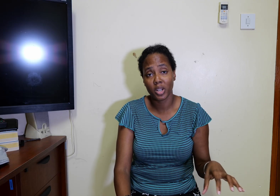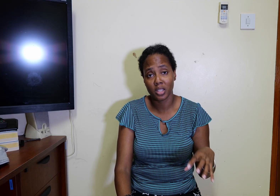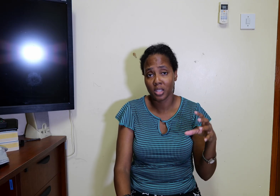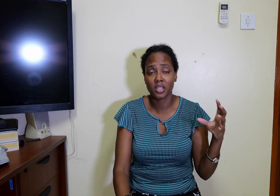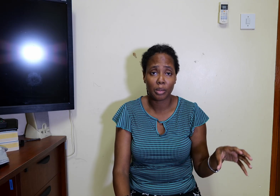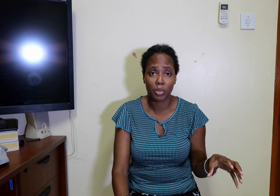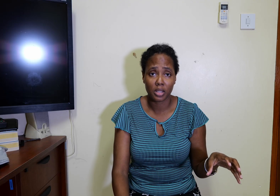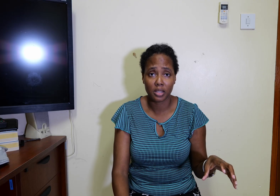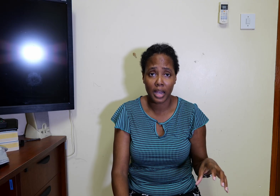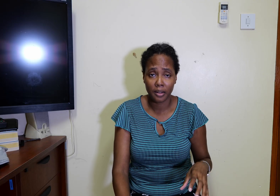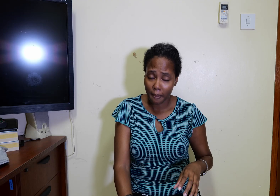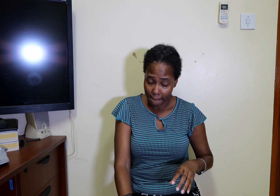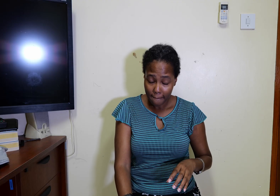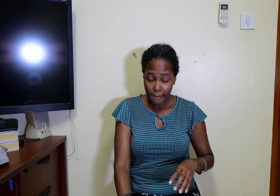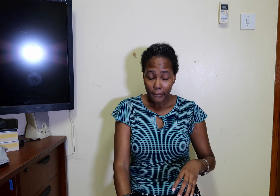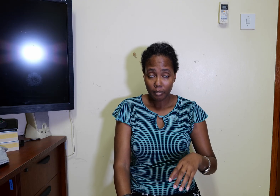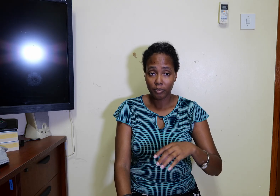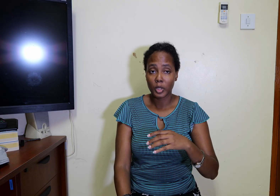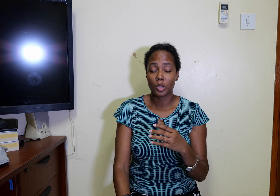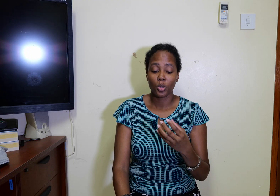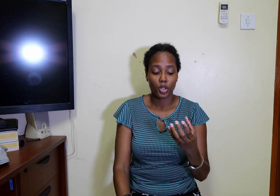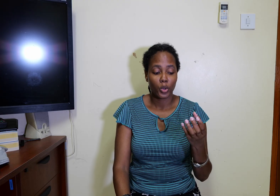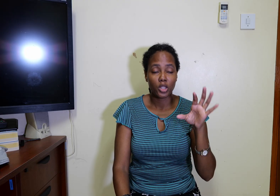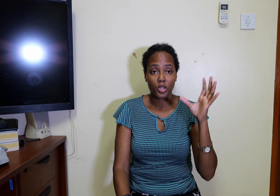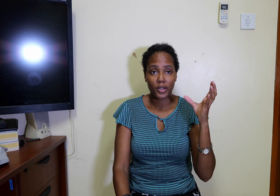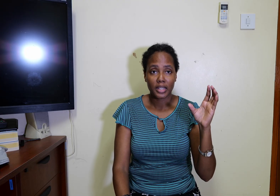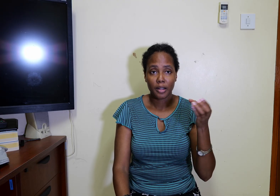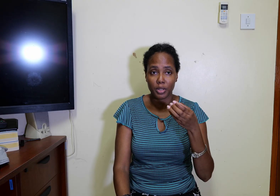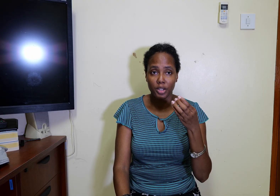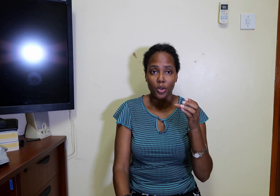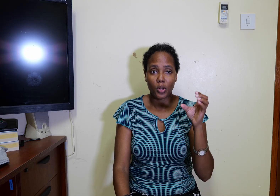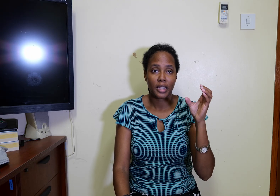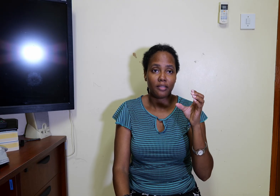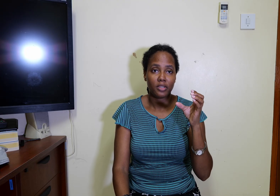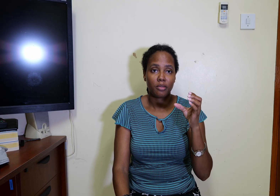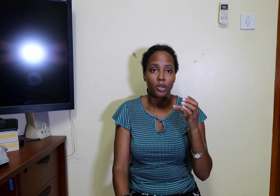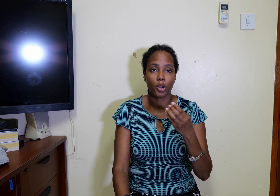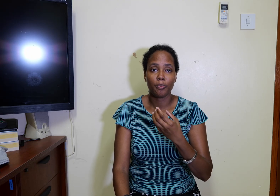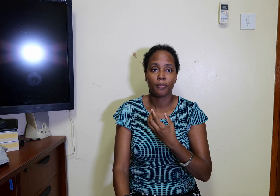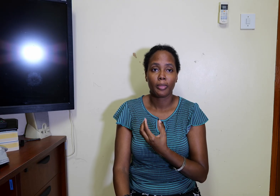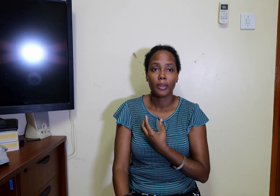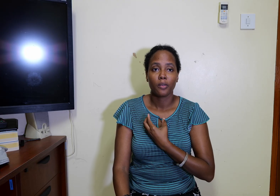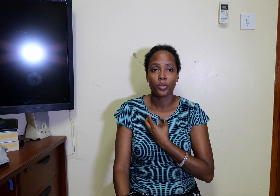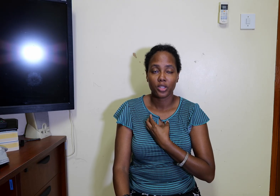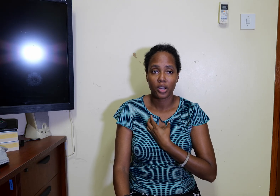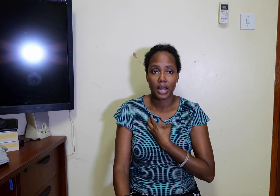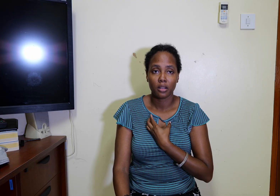because it's simpler to sign. So you're going to use your right hand, pretend you're holding an invisible cup. Rest your hand on